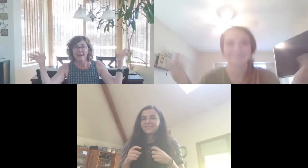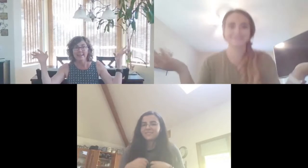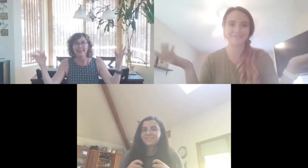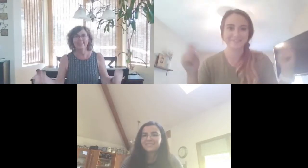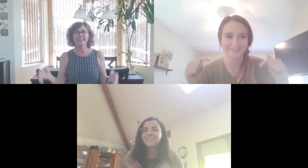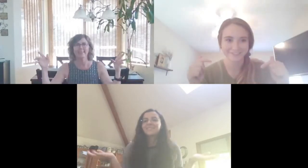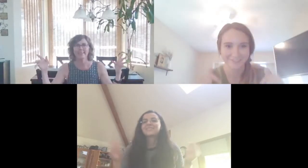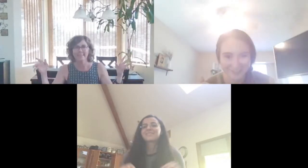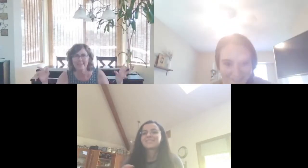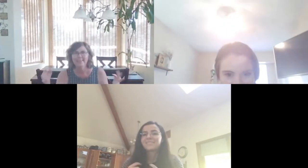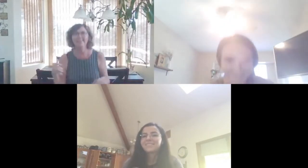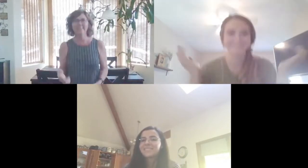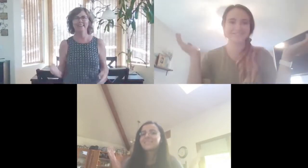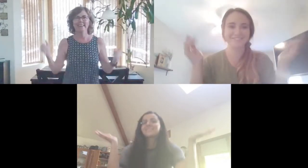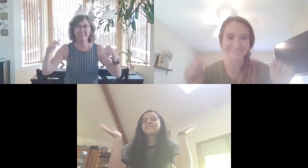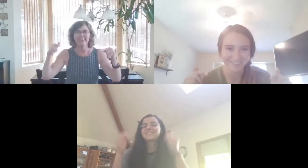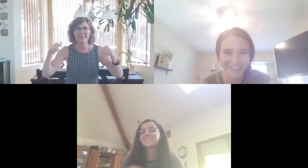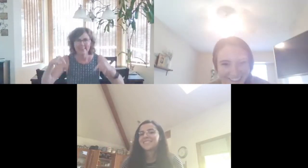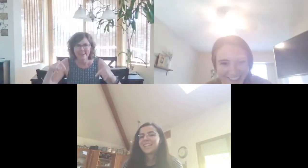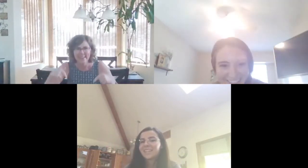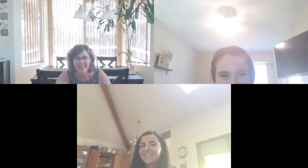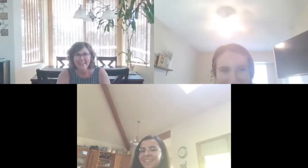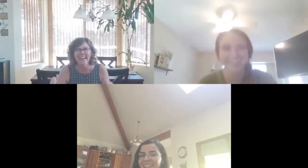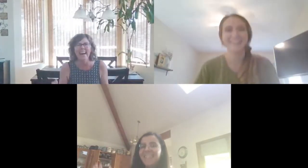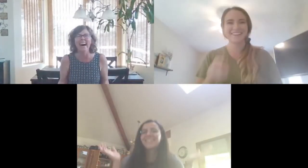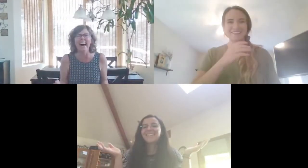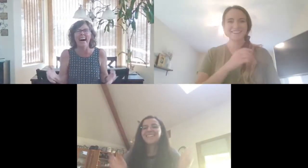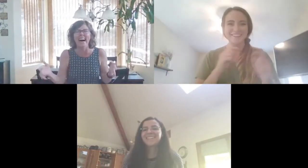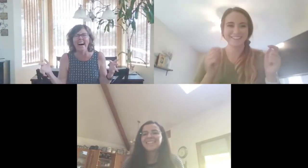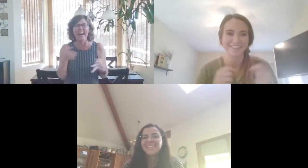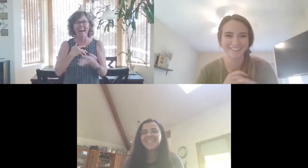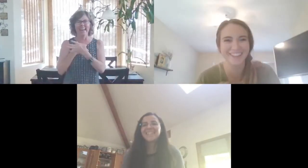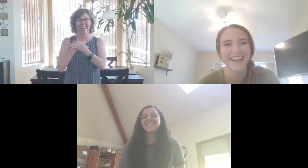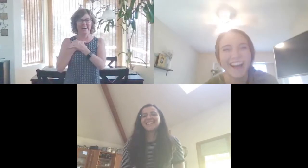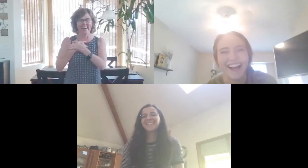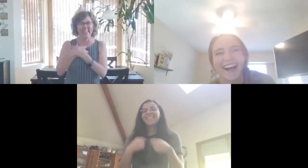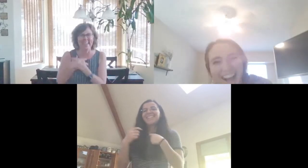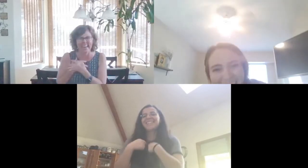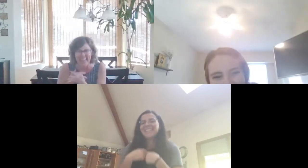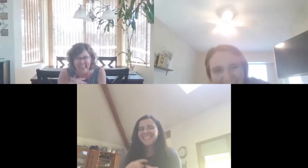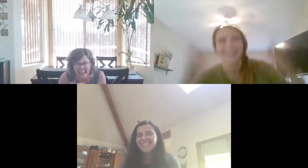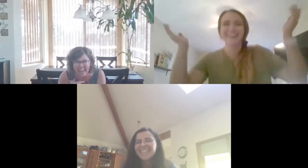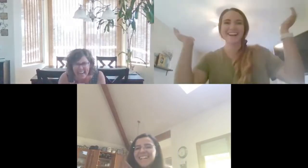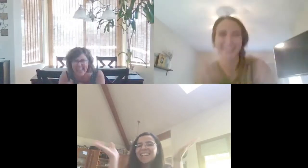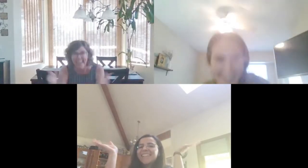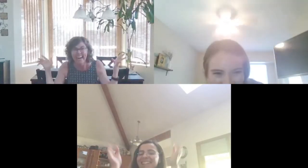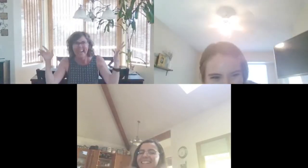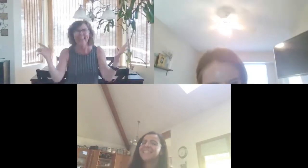down in the depths of my heart? Where down in the depths of my heart? I've got the wonderful love of my blessed Redeemer way down in the depths of my heart. Where down in the depths of my heart?